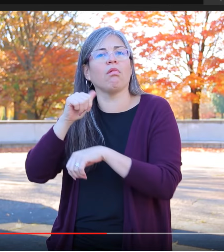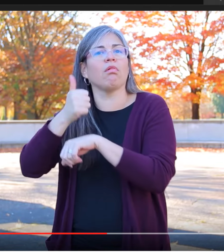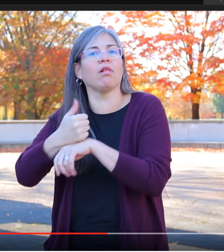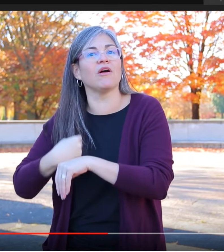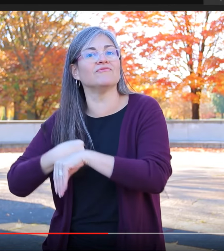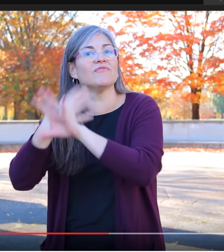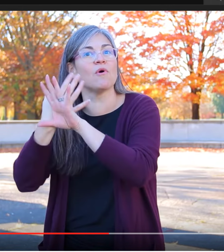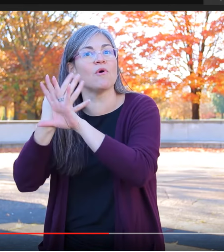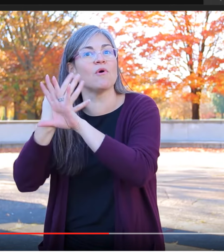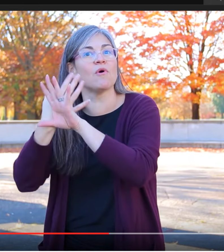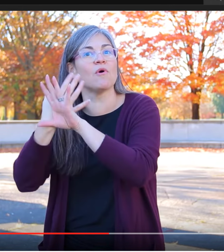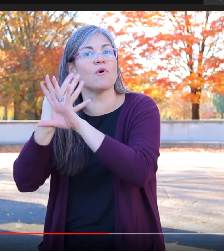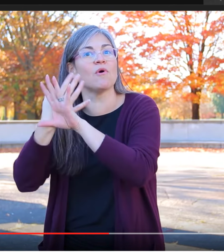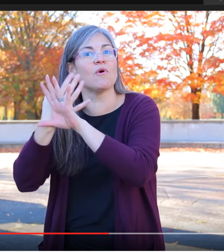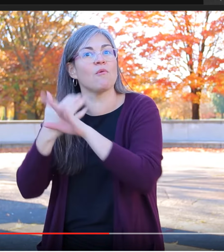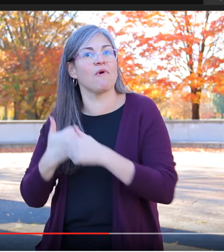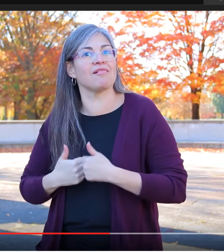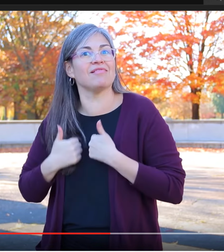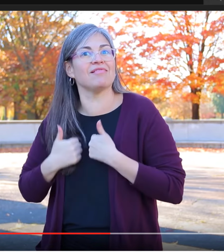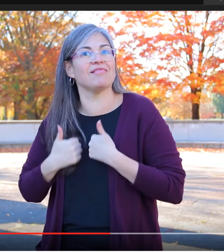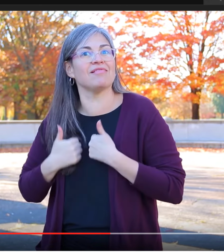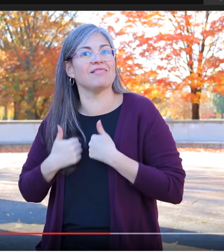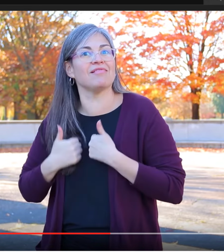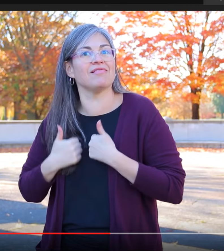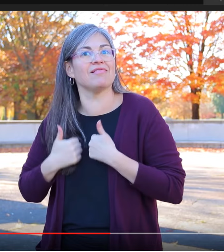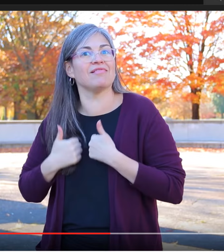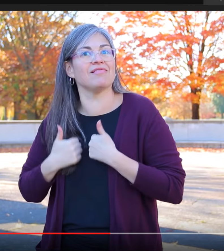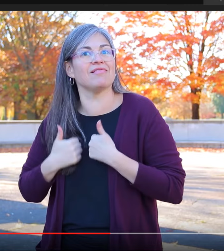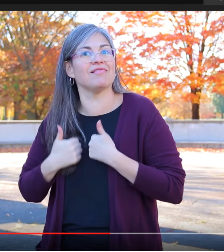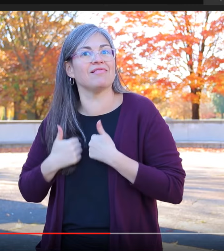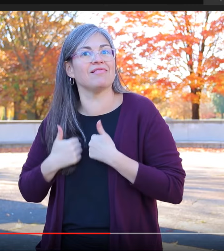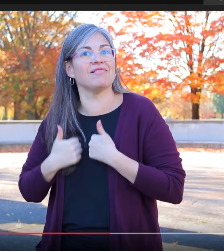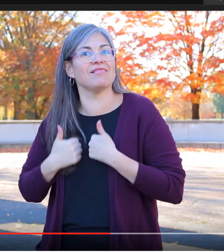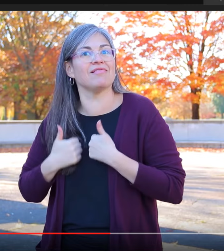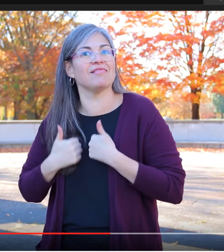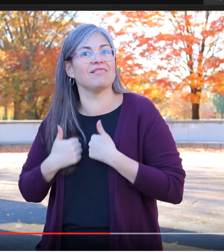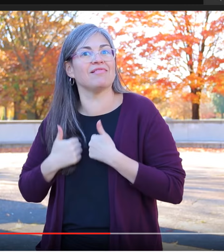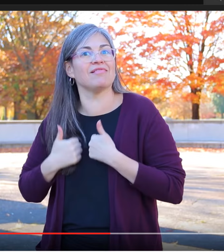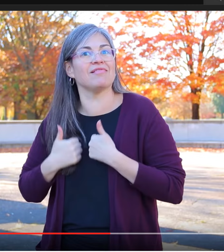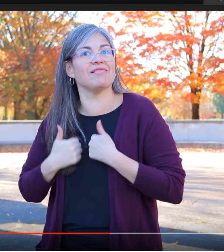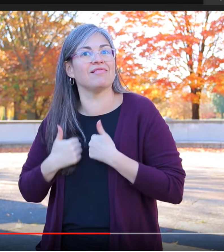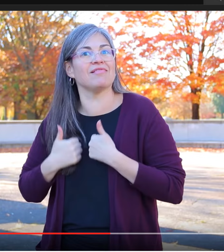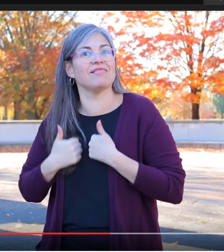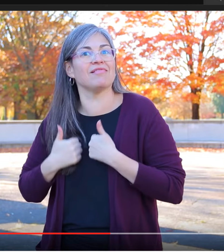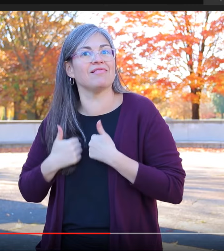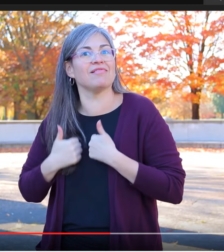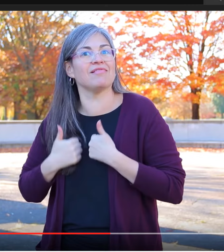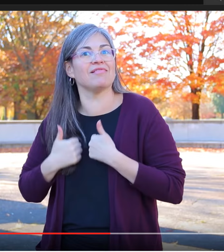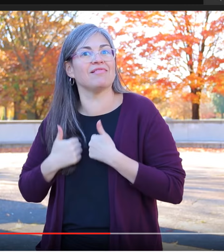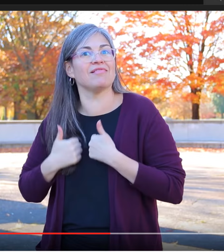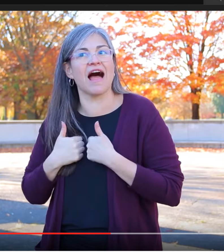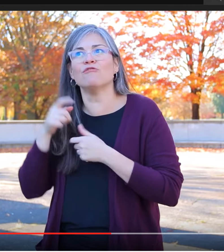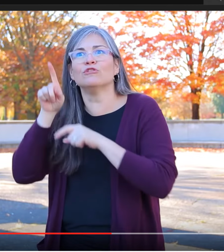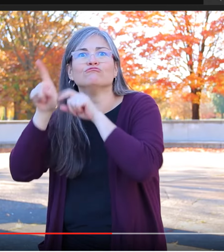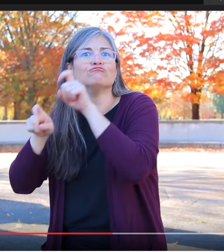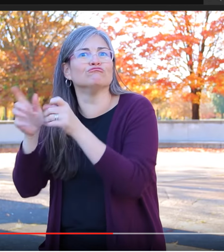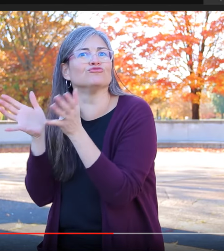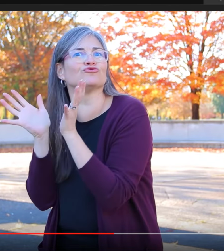only that, we're going to be setting up, so that's face-to-face video. So they'll be able to video chat live,